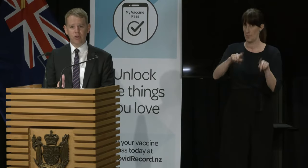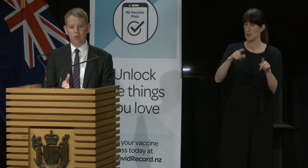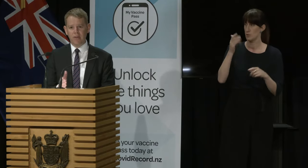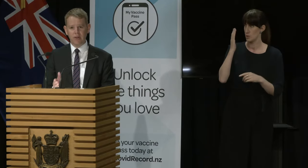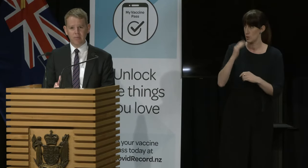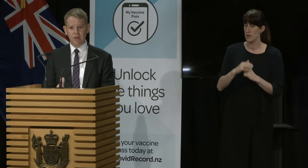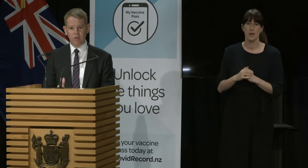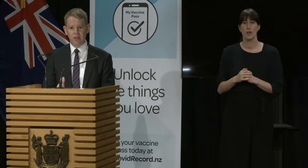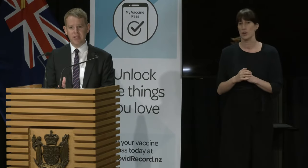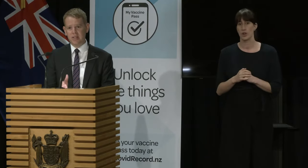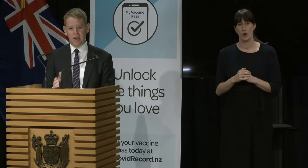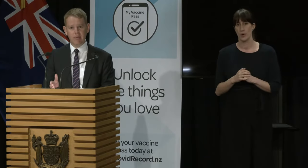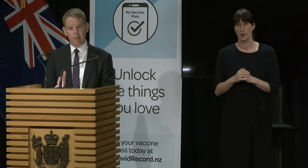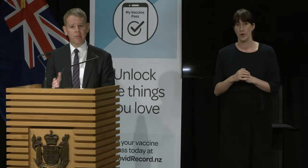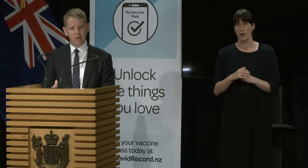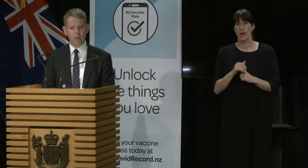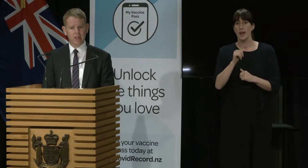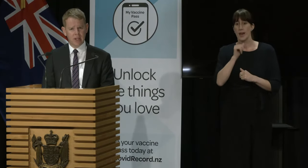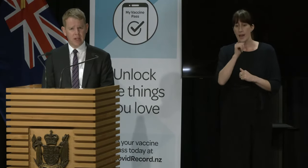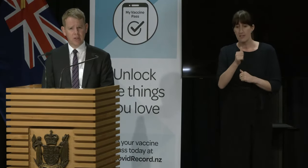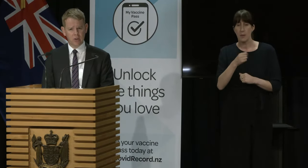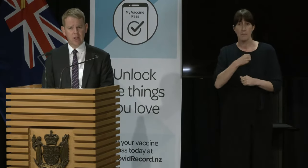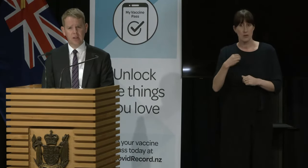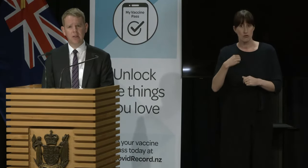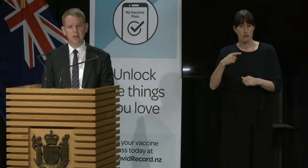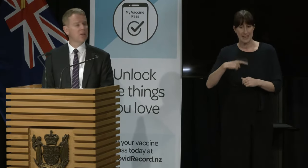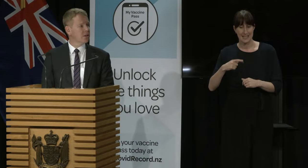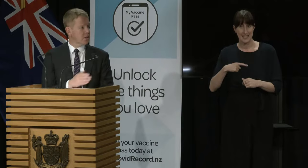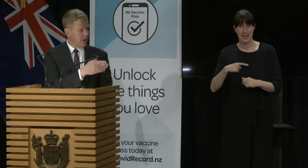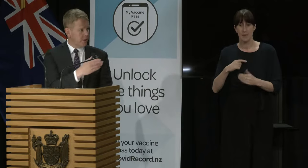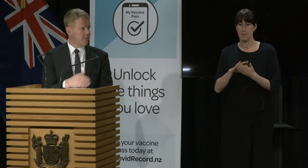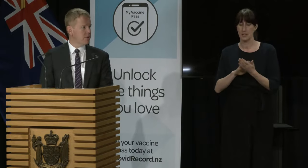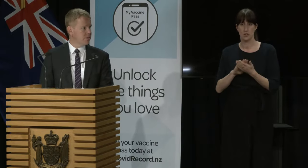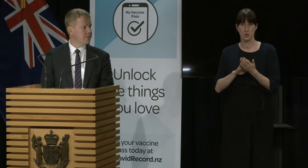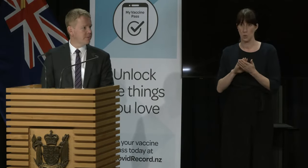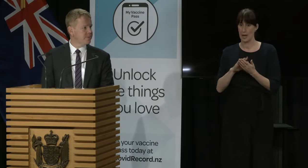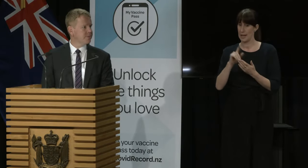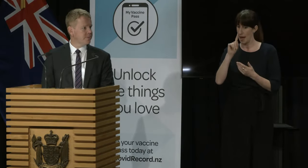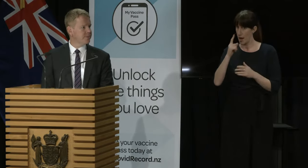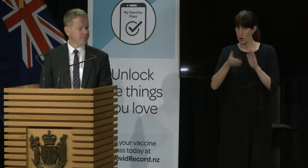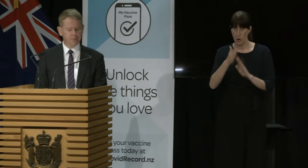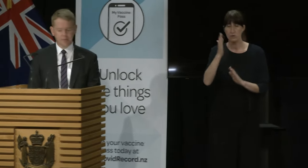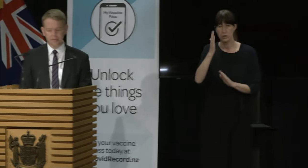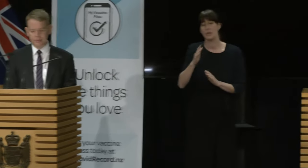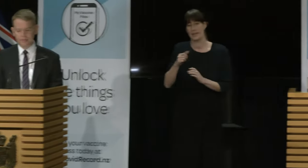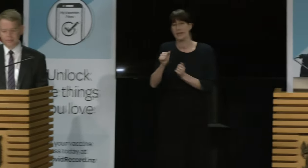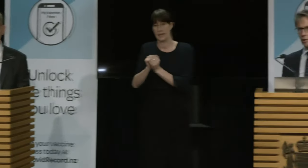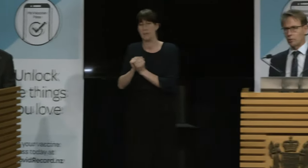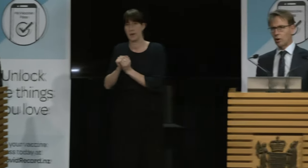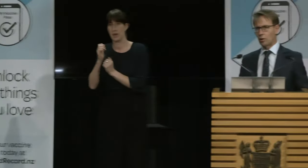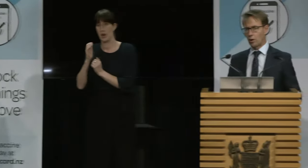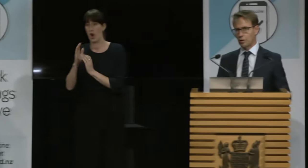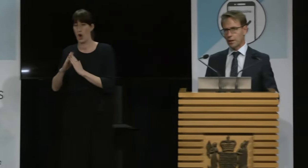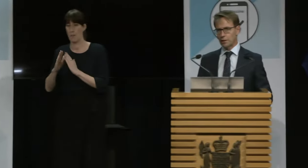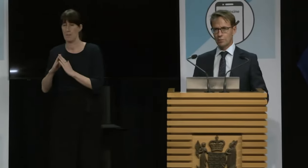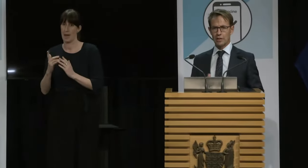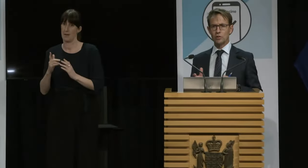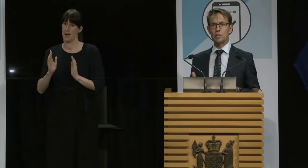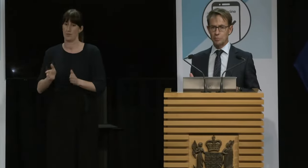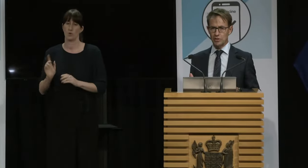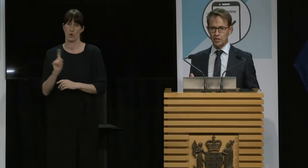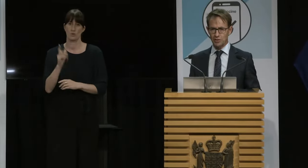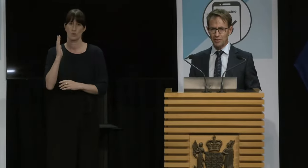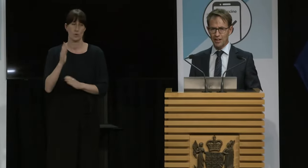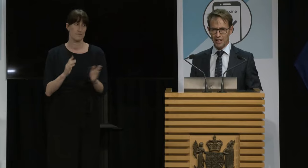they've got children who have those medical reasons to keep them home, then of course they can do that. Minister, could just make a comment on that? And the point was raised earlier on about